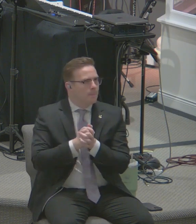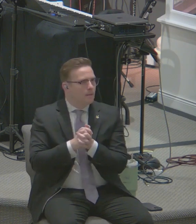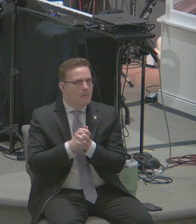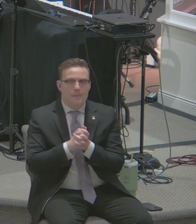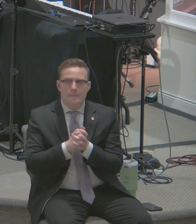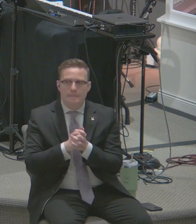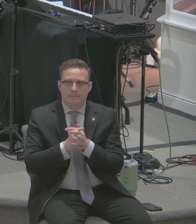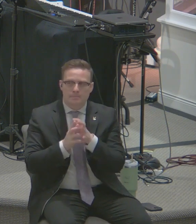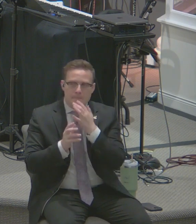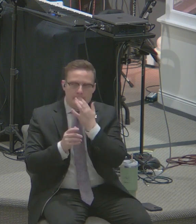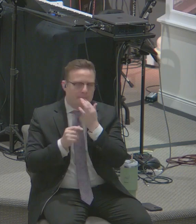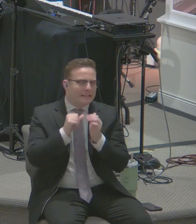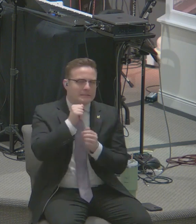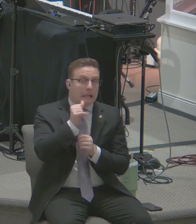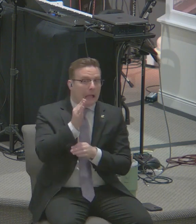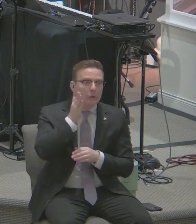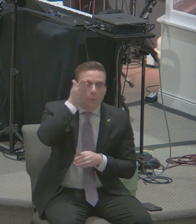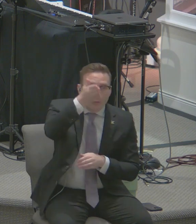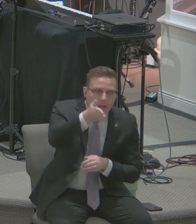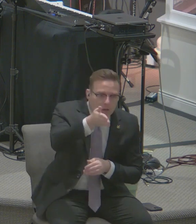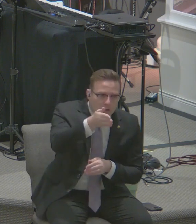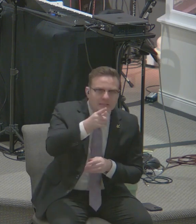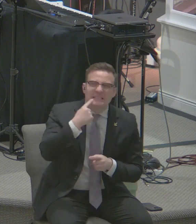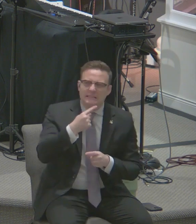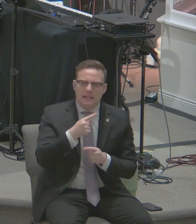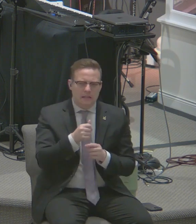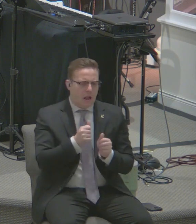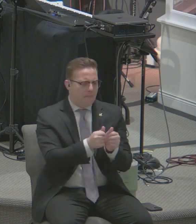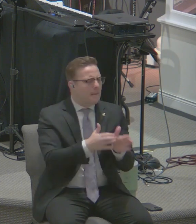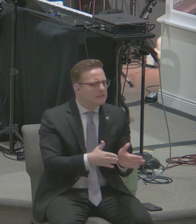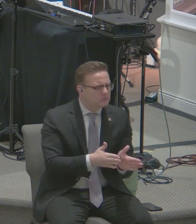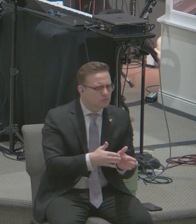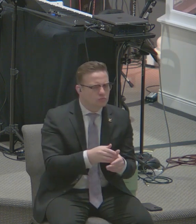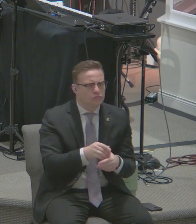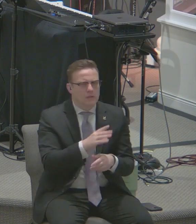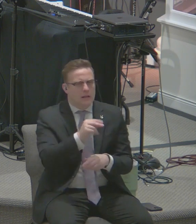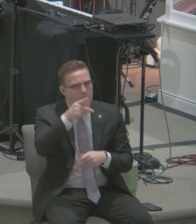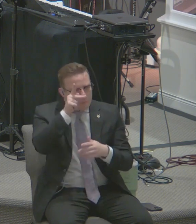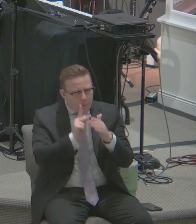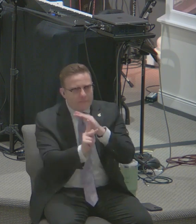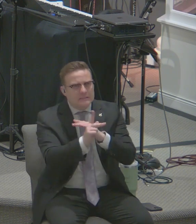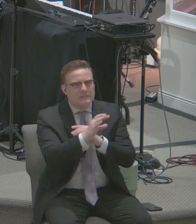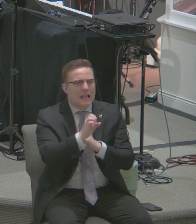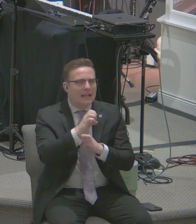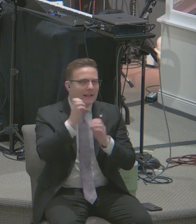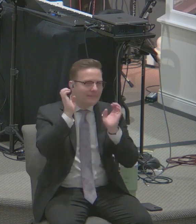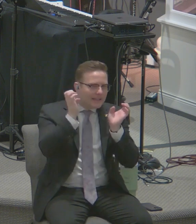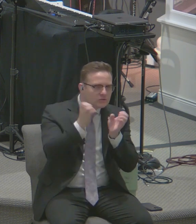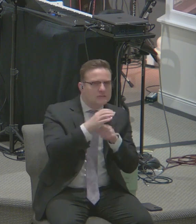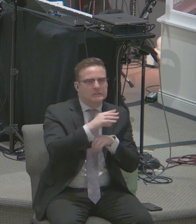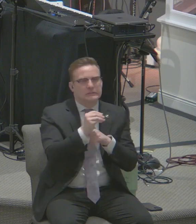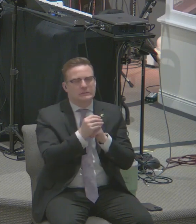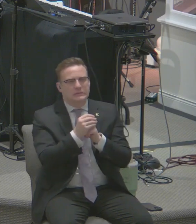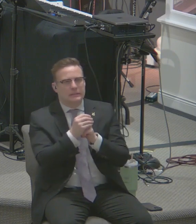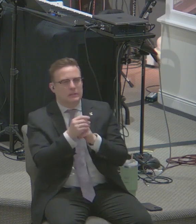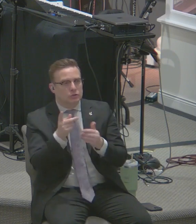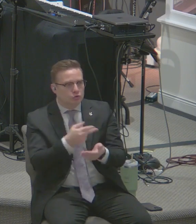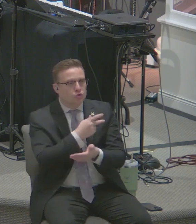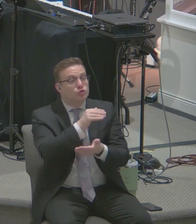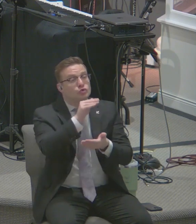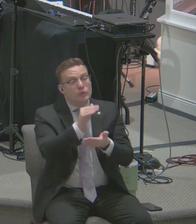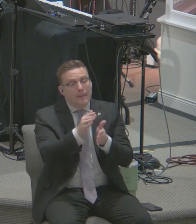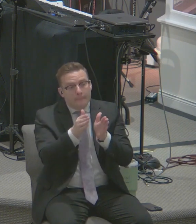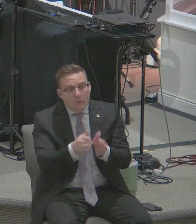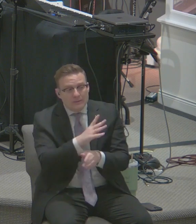has been fulfilled. He gave apostles. He gave prophets. He gave evangelists. He gave